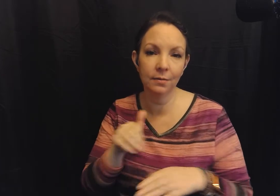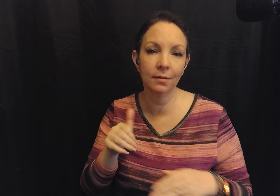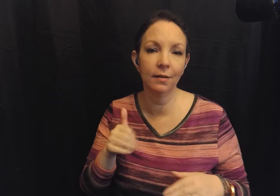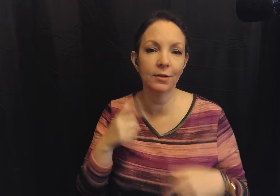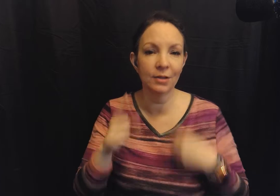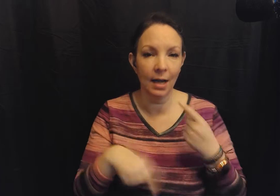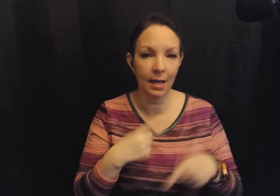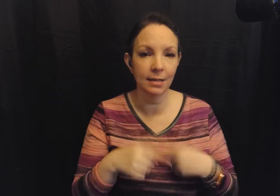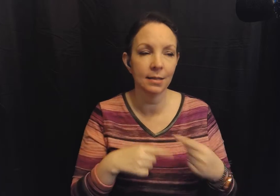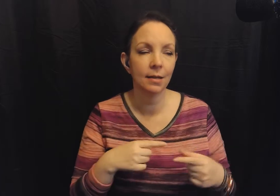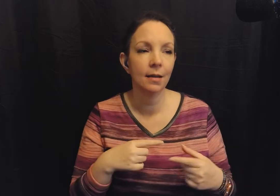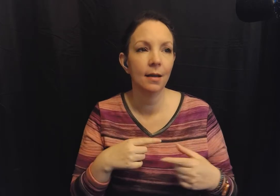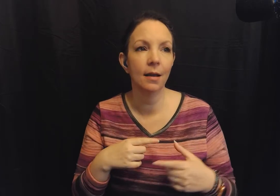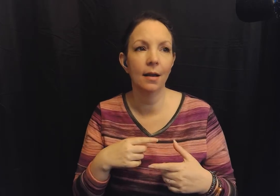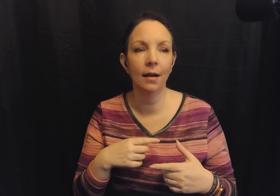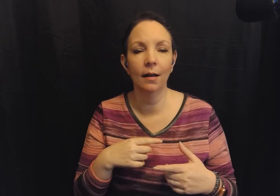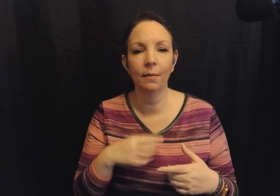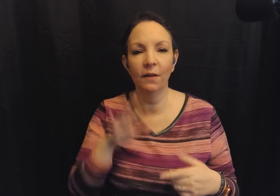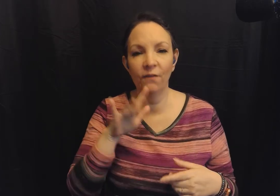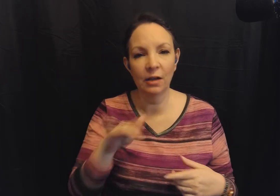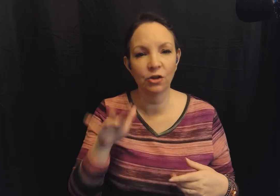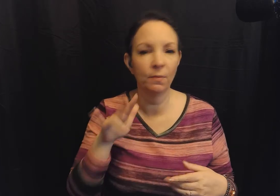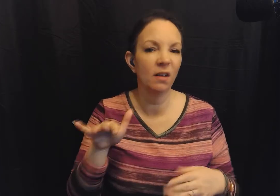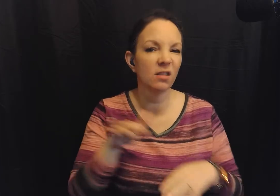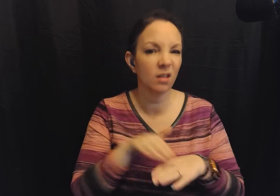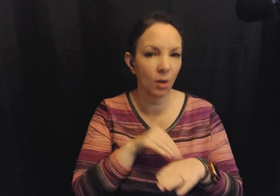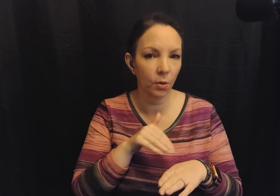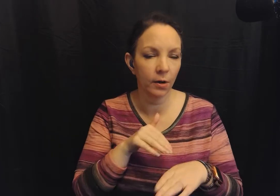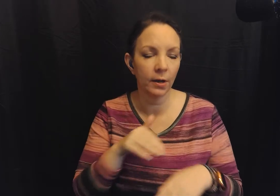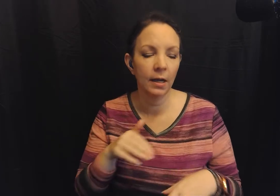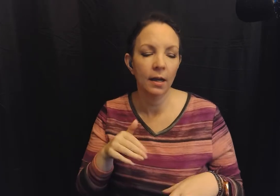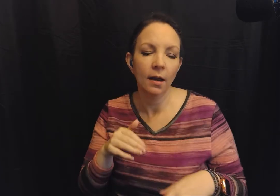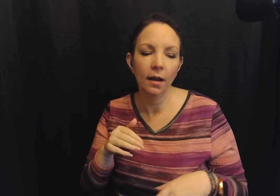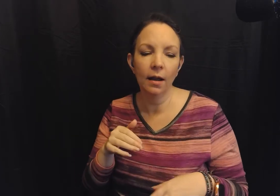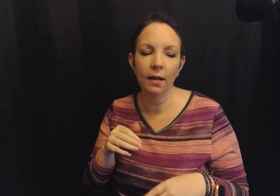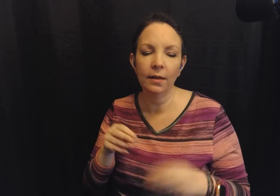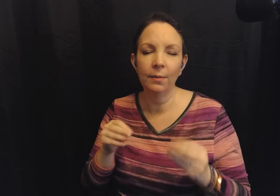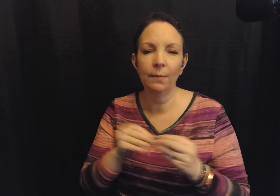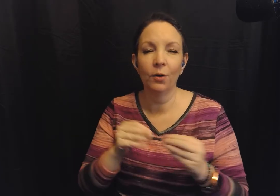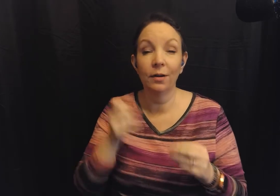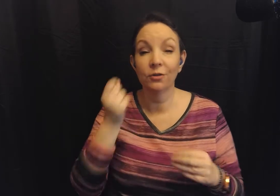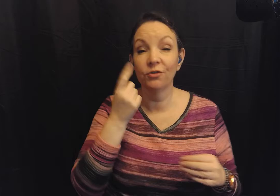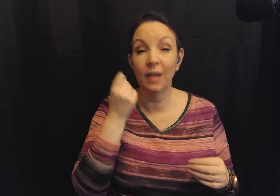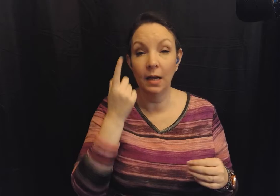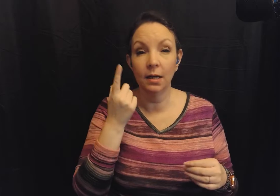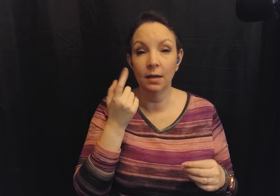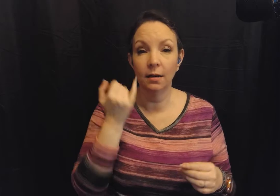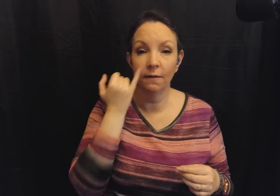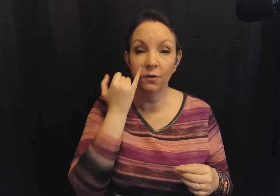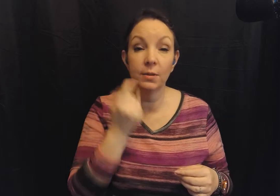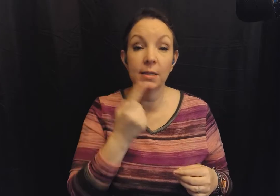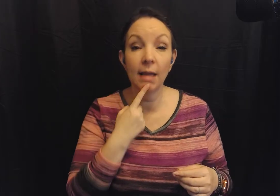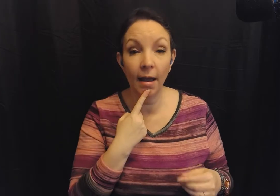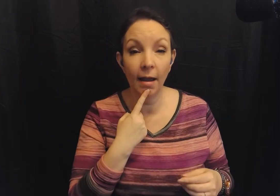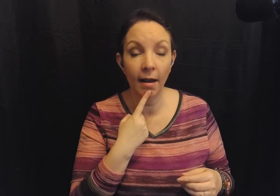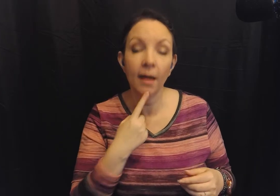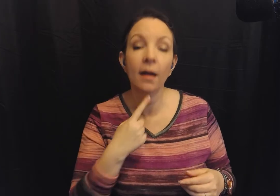their signs, and their fingers spell slower, and they'd be more understanding if you say